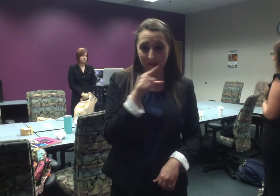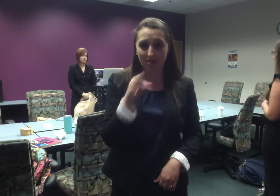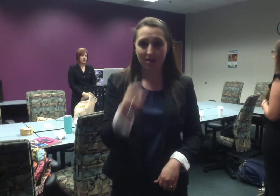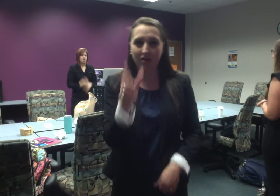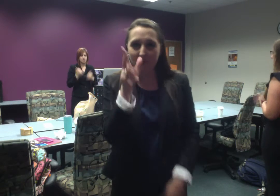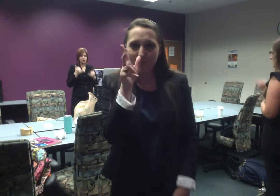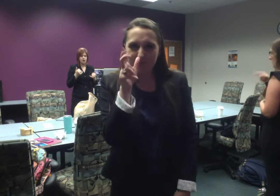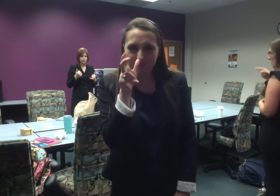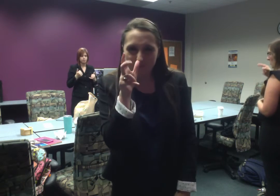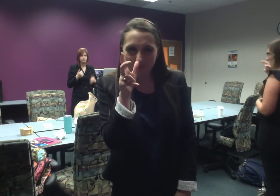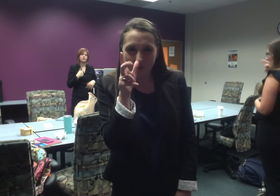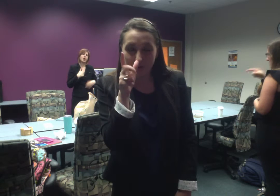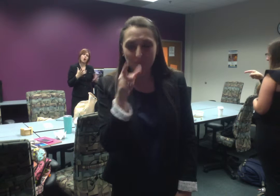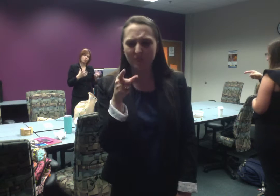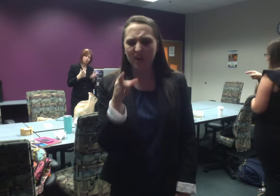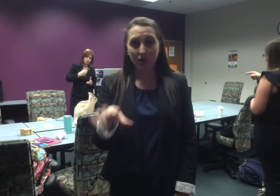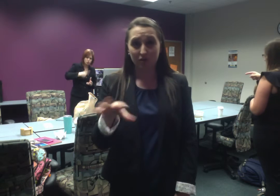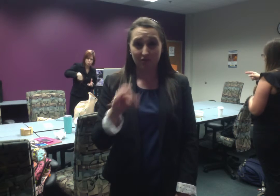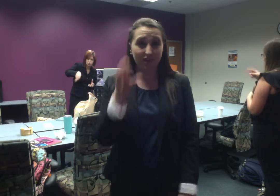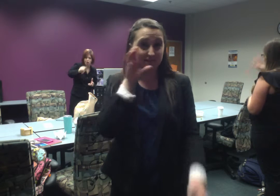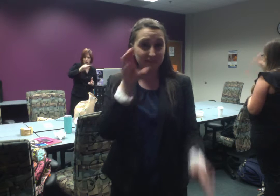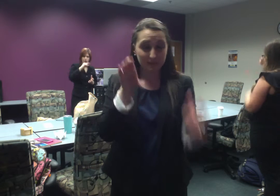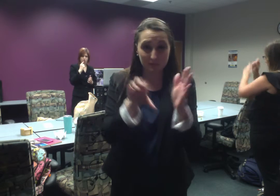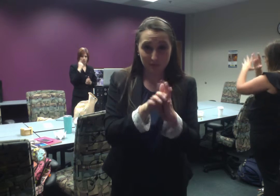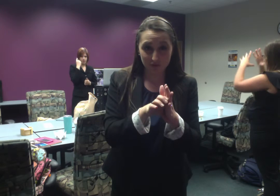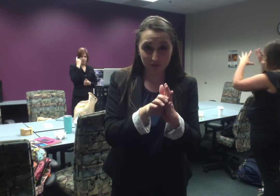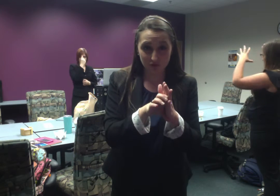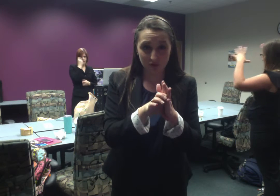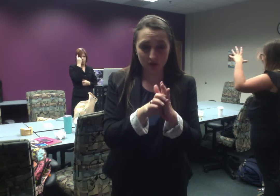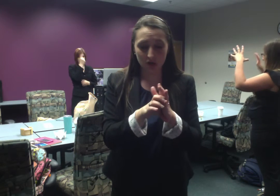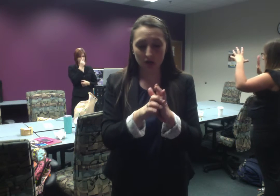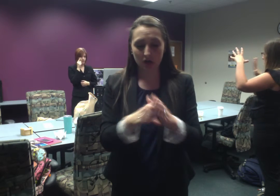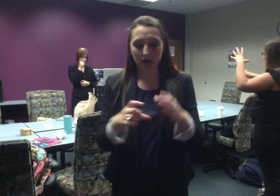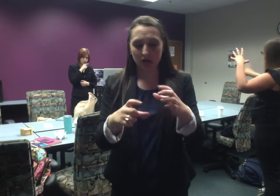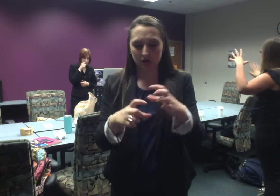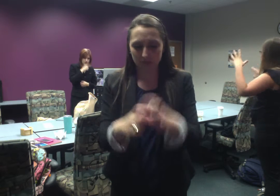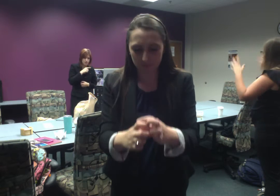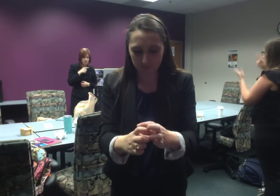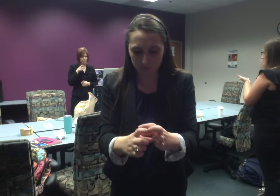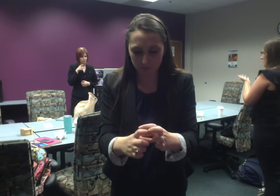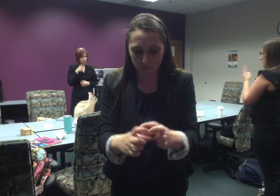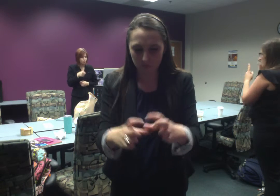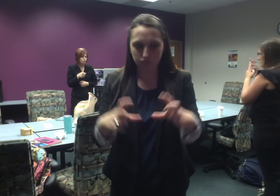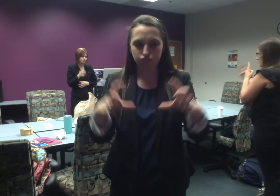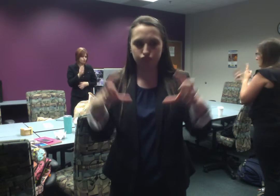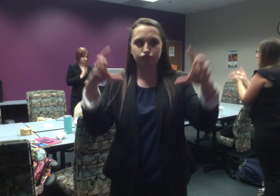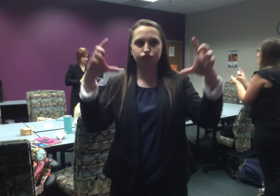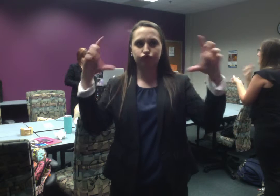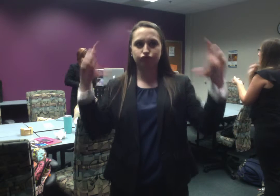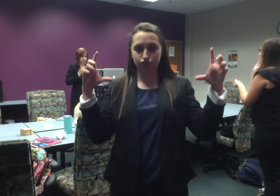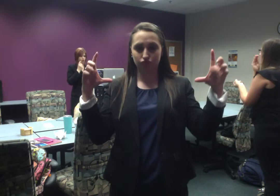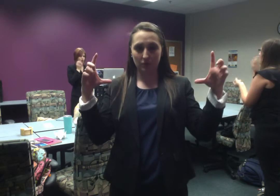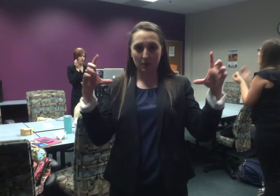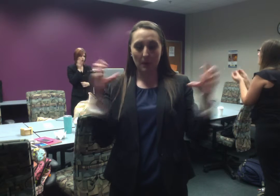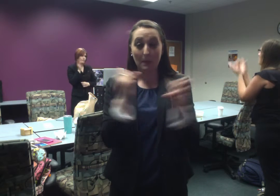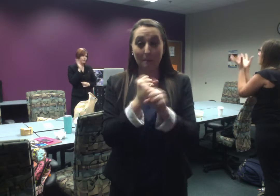enlarge it so big that it becomes abstract on your paper. Okay? I'll show you some examples. So you take a flower.